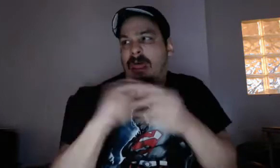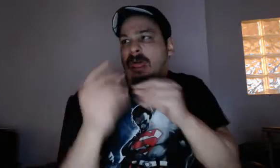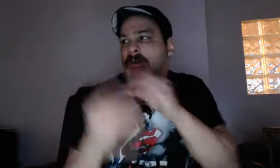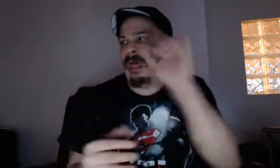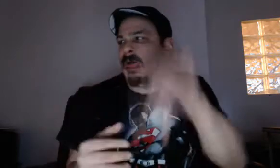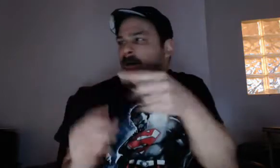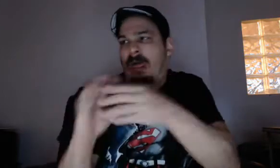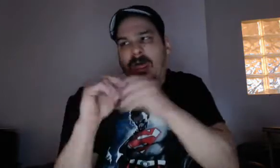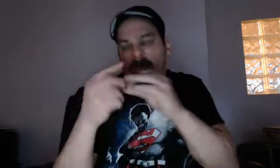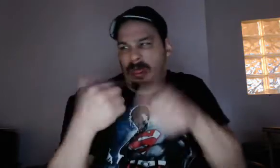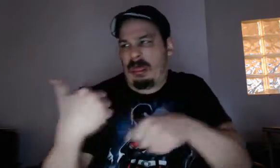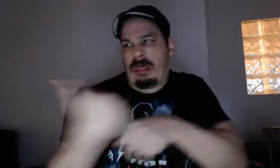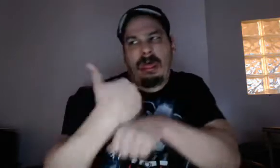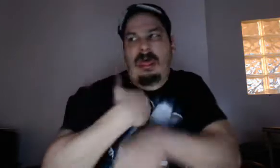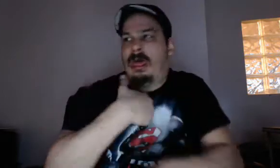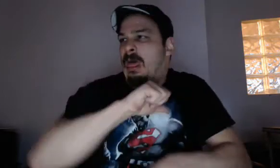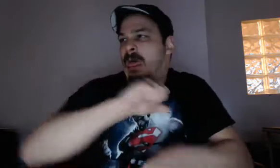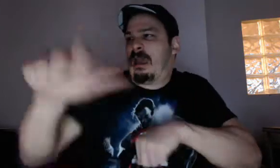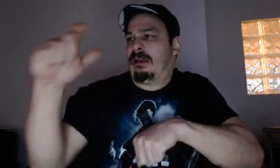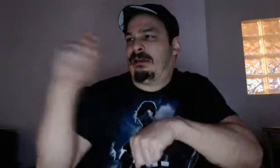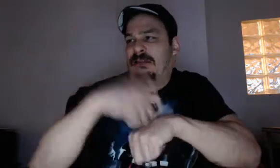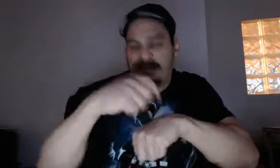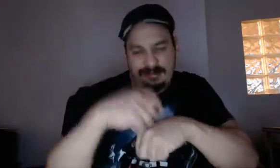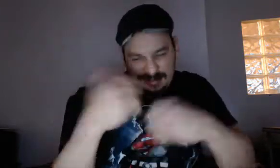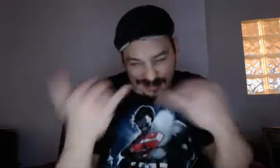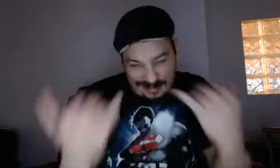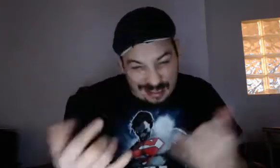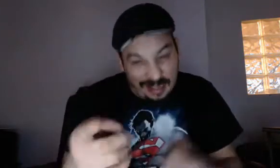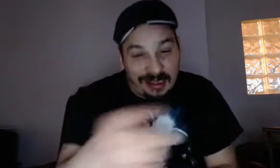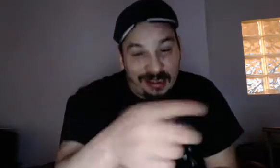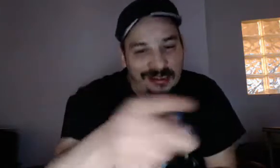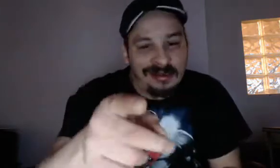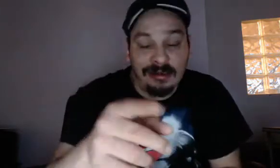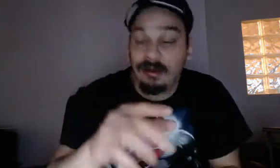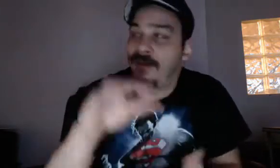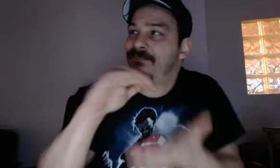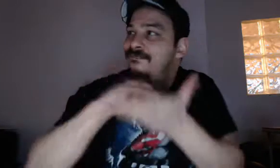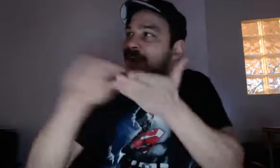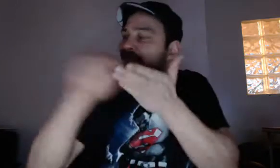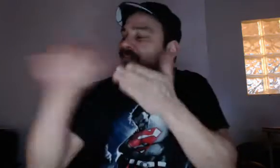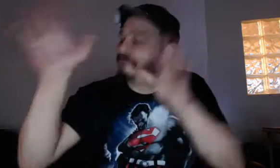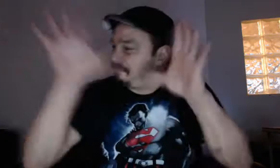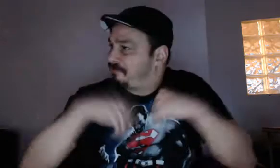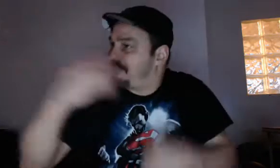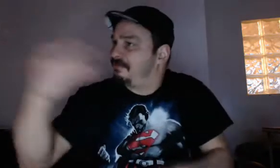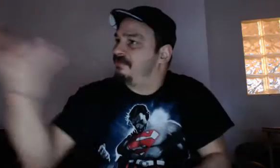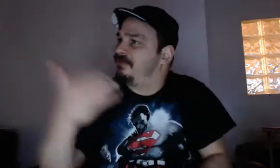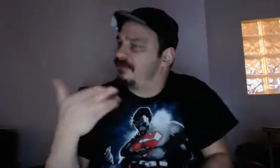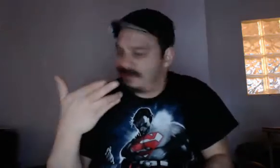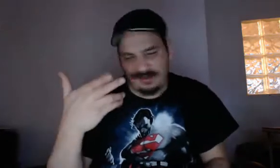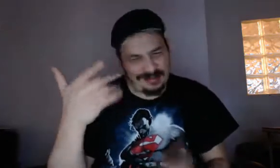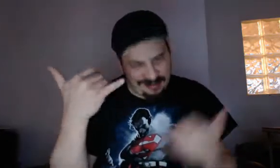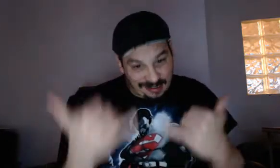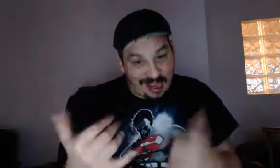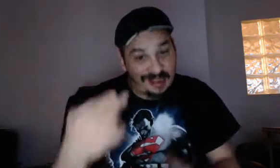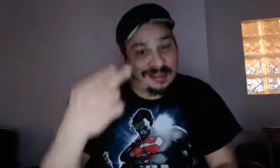expected. And he ended up improvising a lot of this speech, and you could tell that he was driven by emotion during that speech.